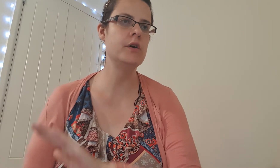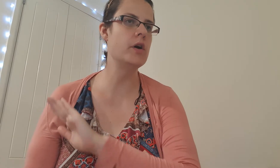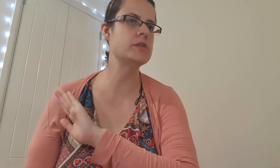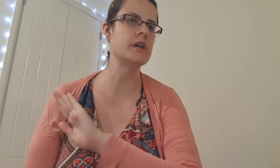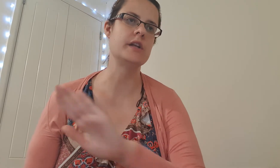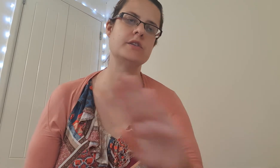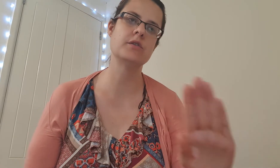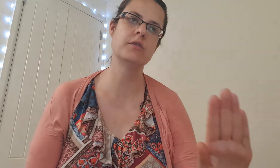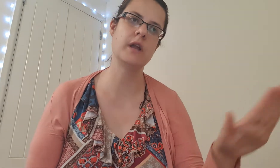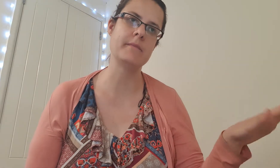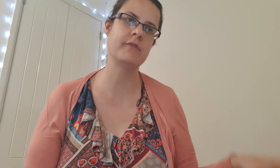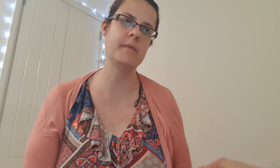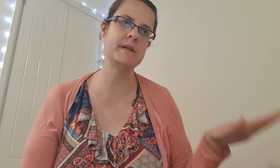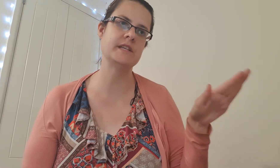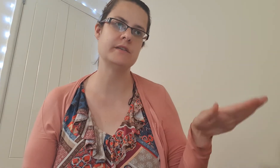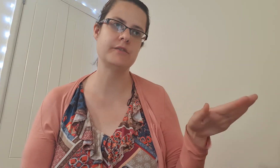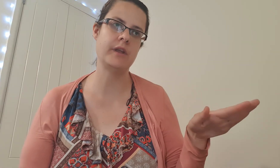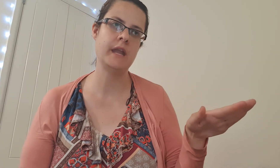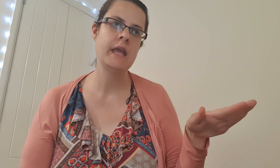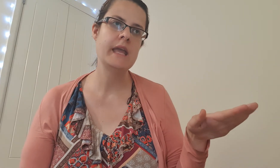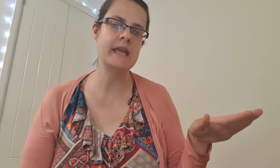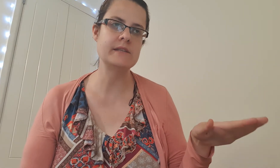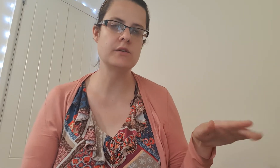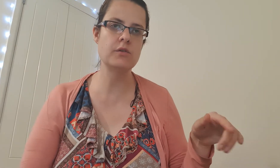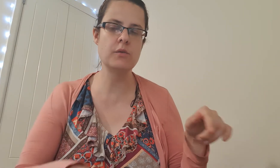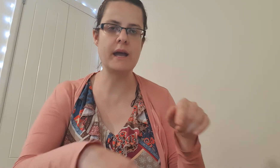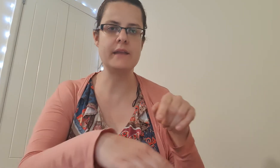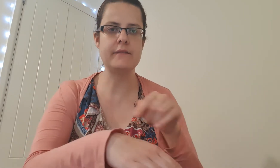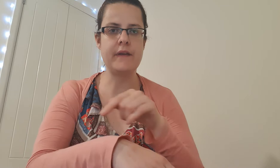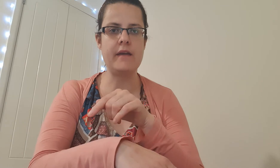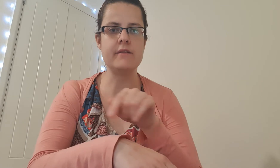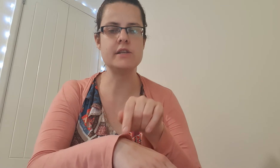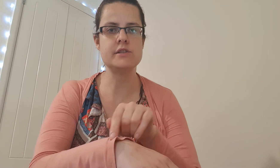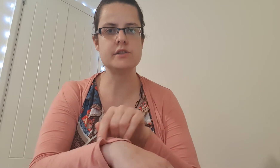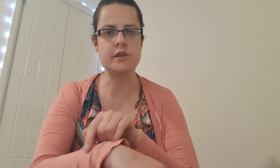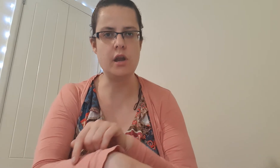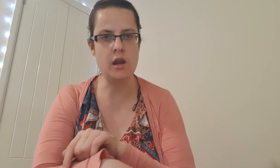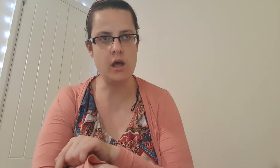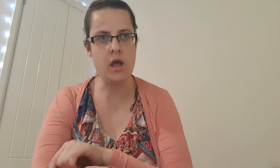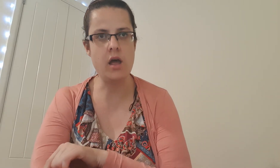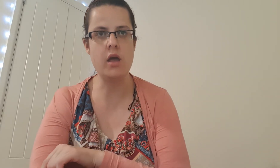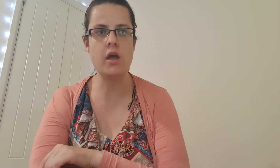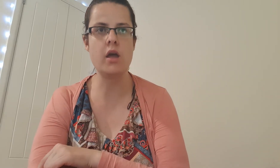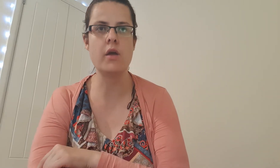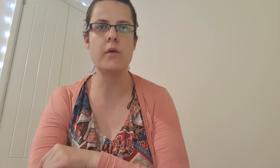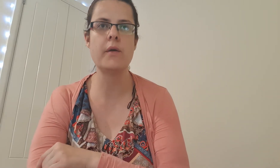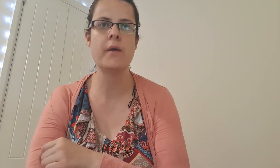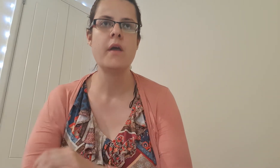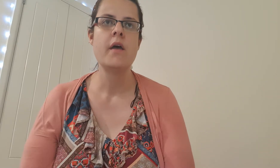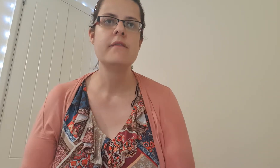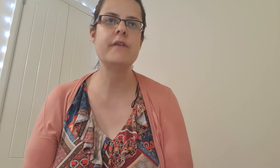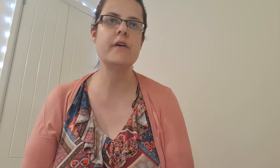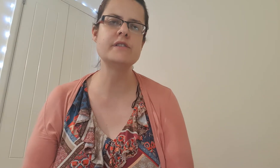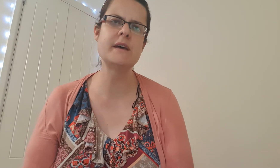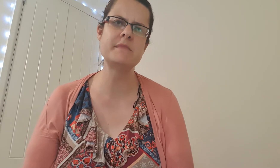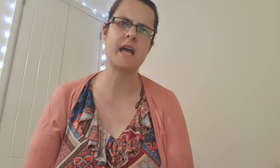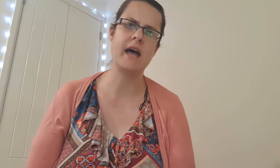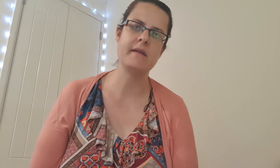Not at all like proper children. He's always very slow. For sometimes